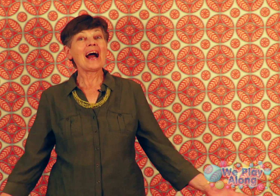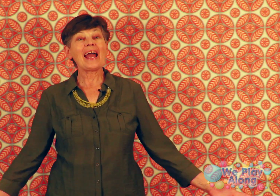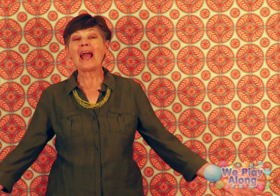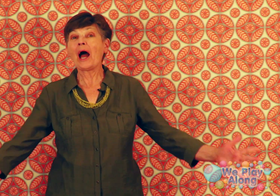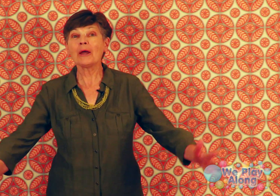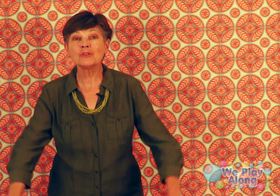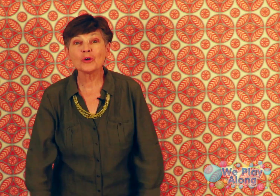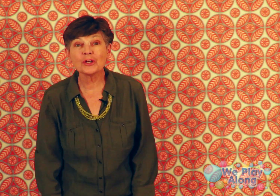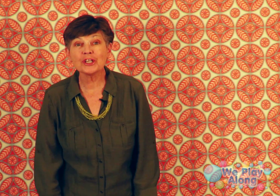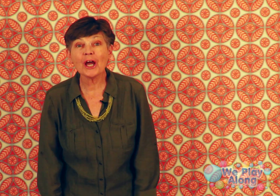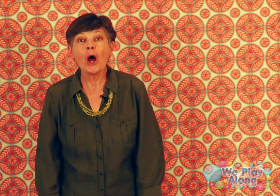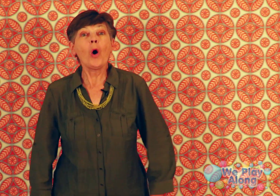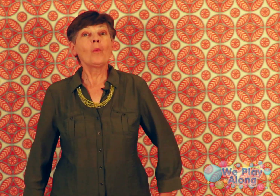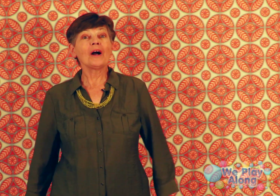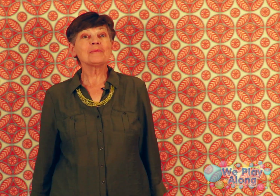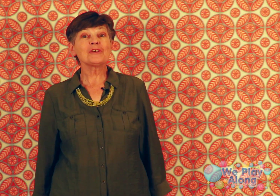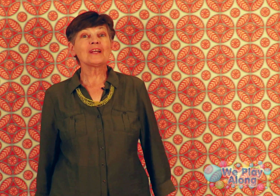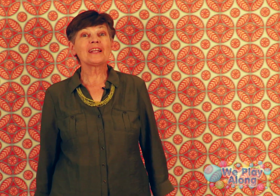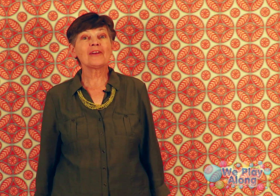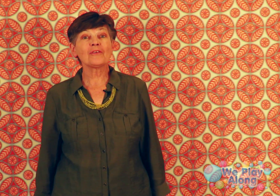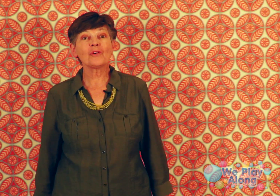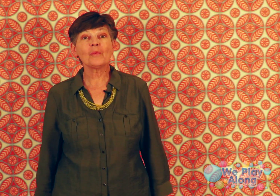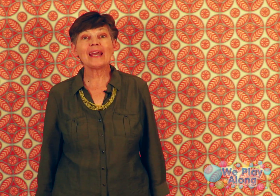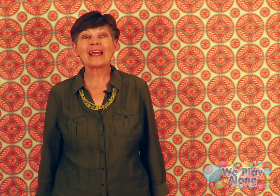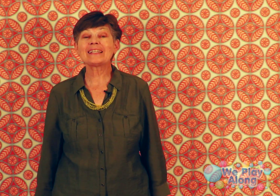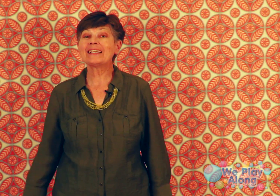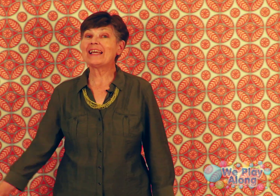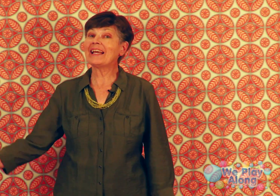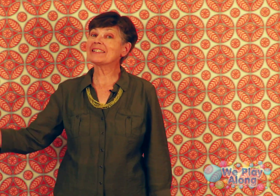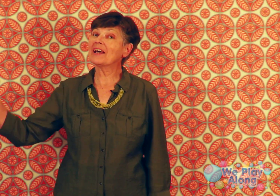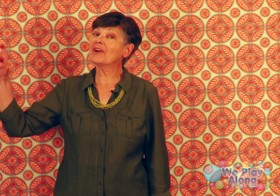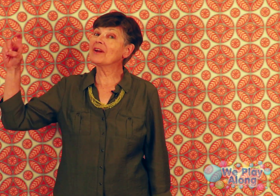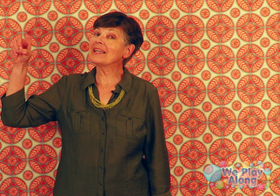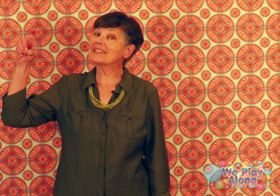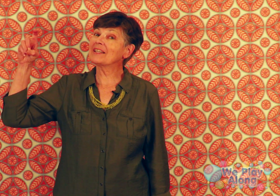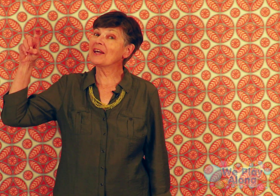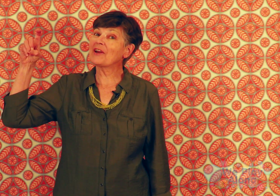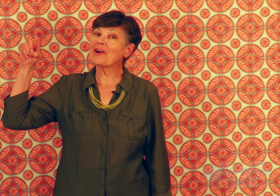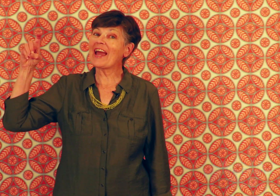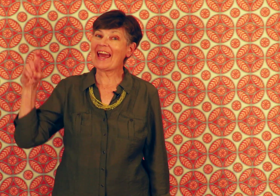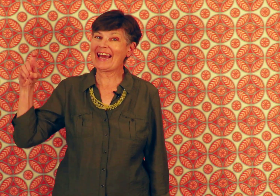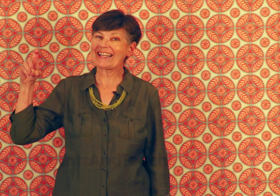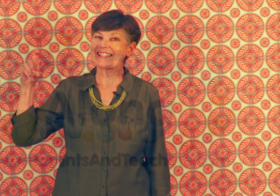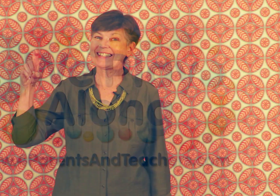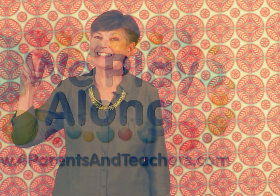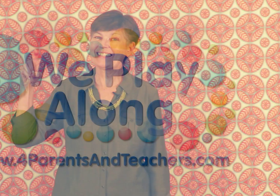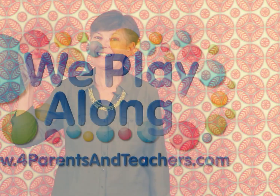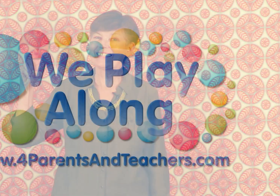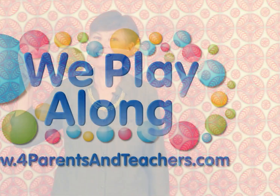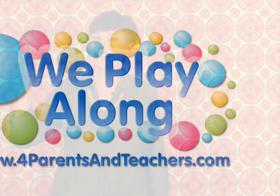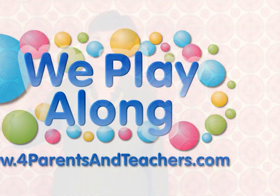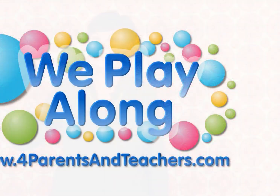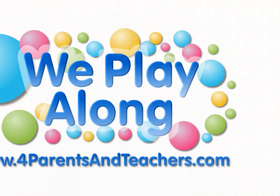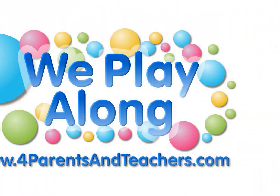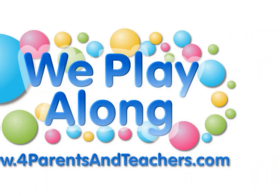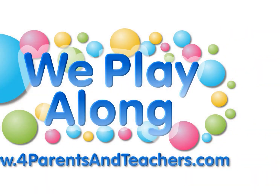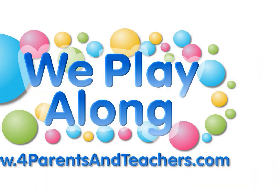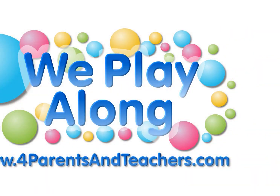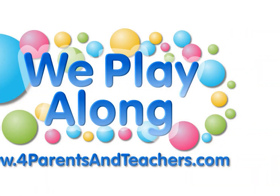Hi, I'm Georgia. Welcome to the letter of the week, and today's letter is the letter X. Play, play, play along. Come on